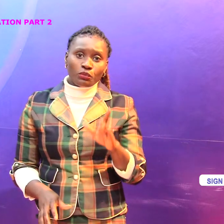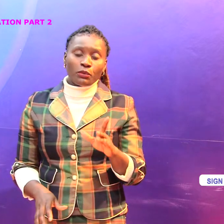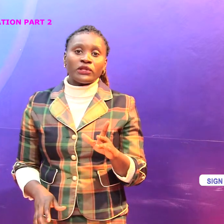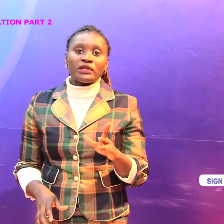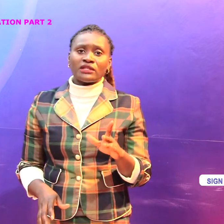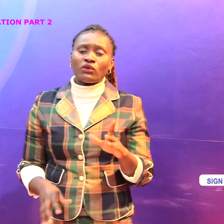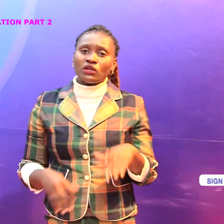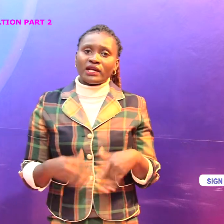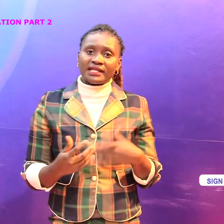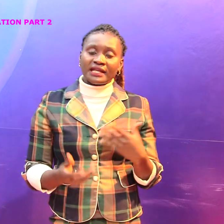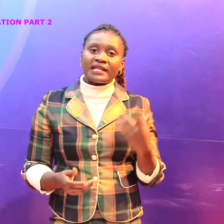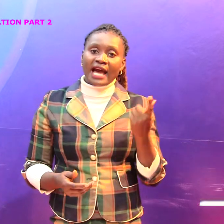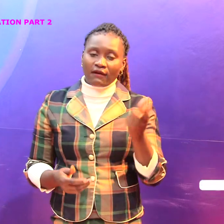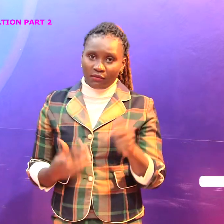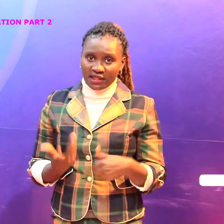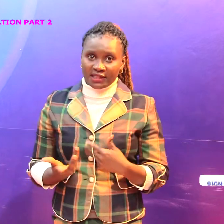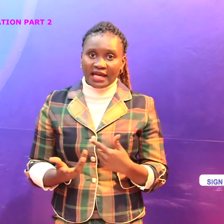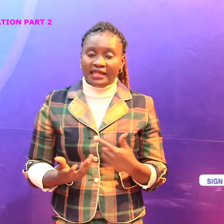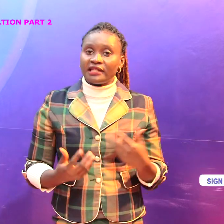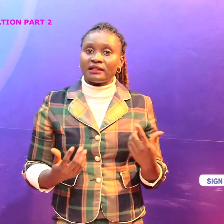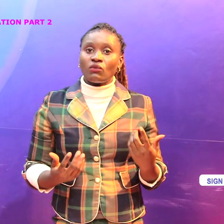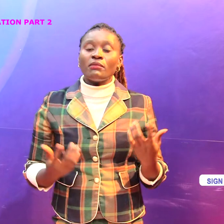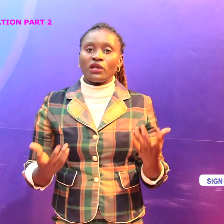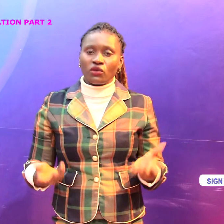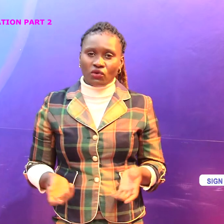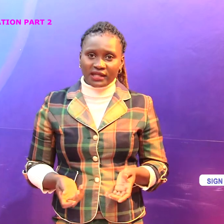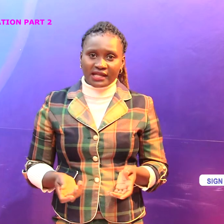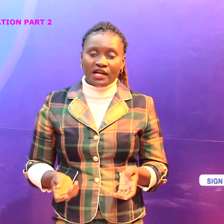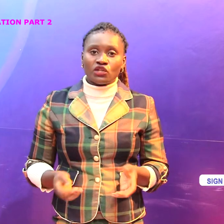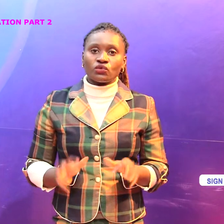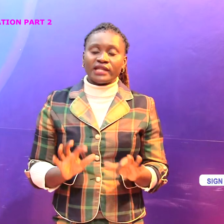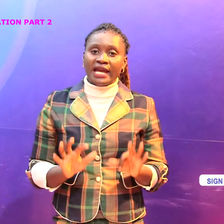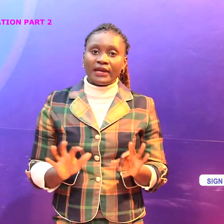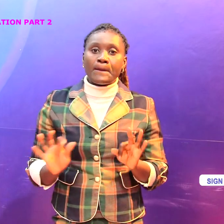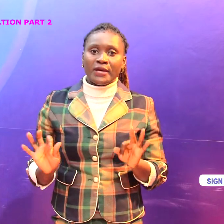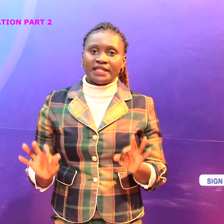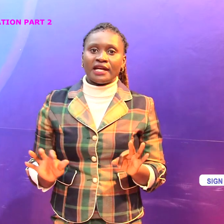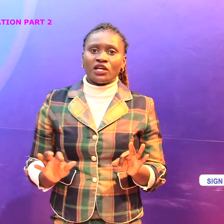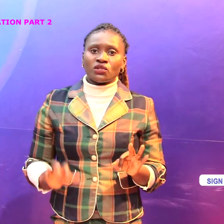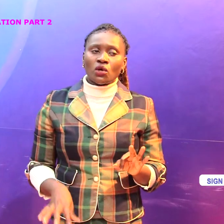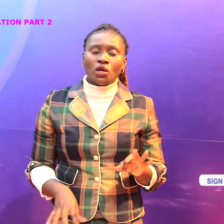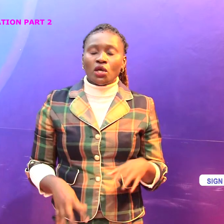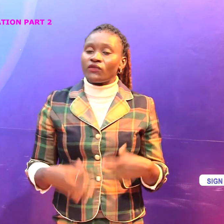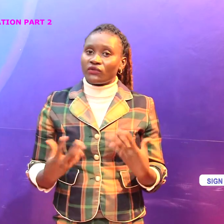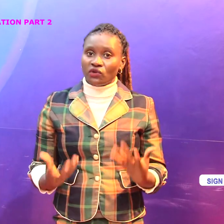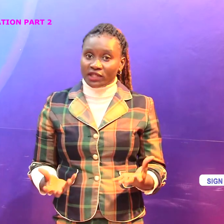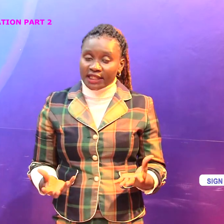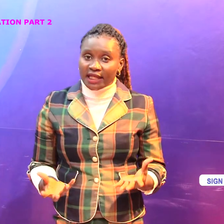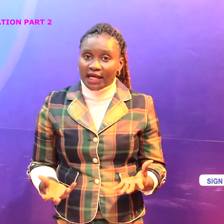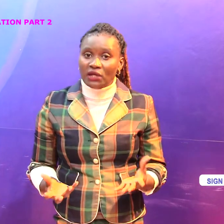people that when you understand the alphabets, that will make you easier to sign better. So if you